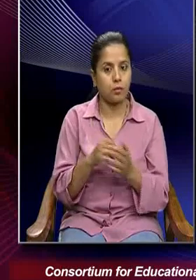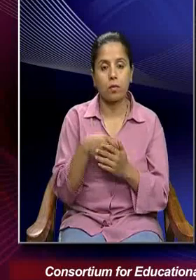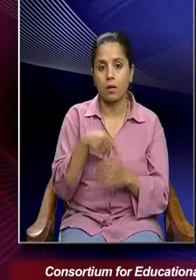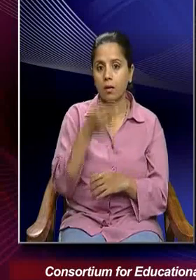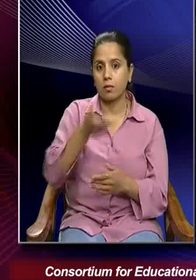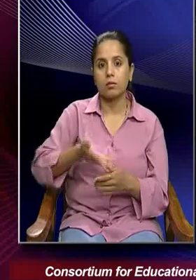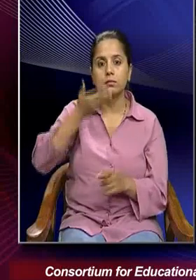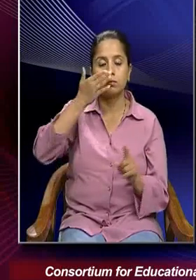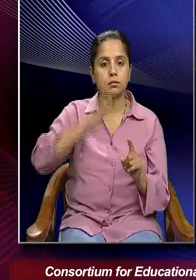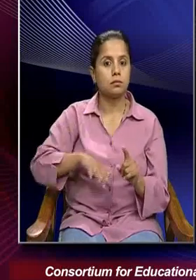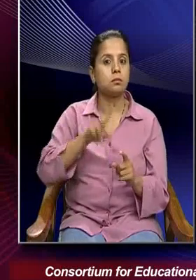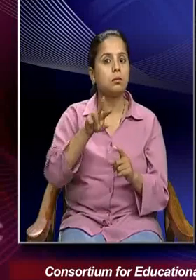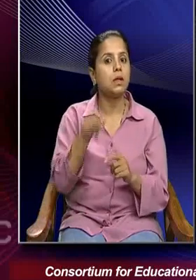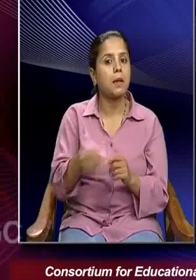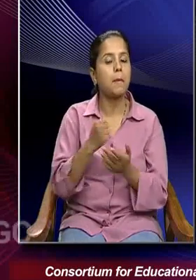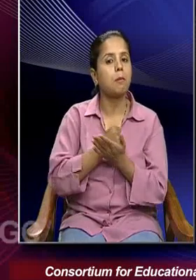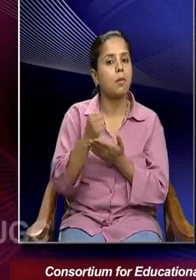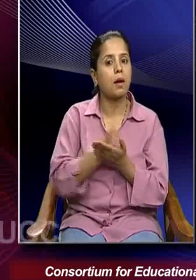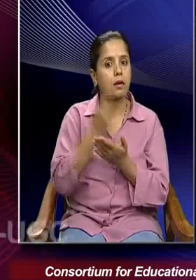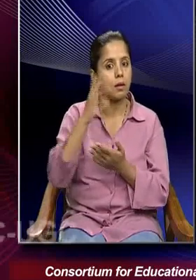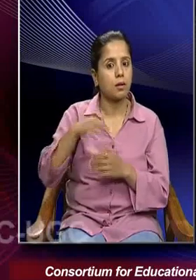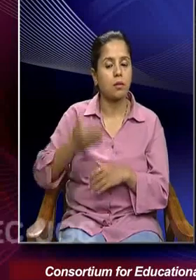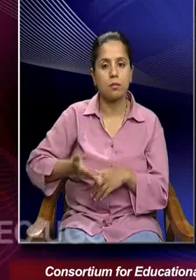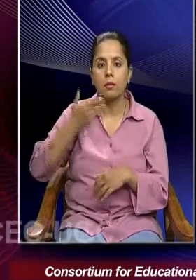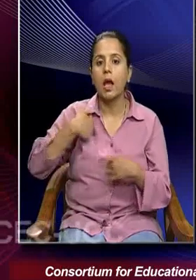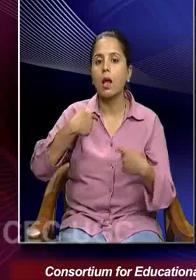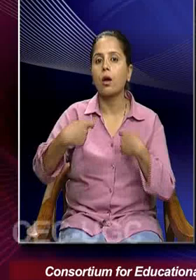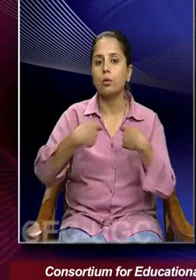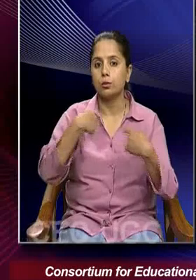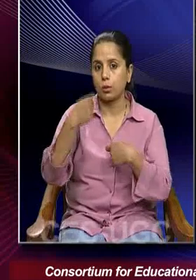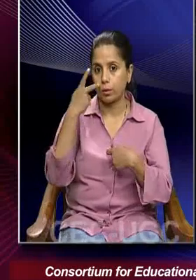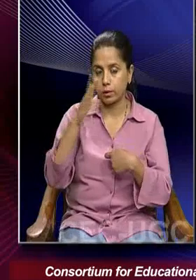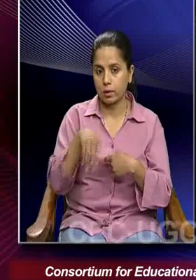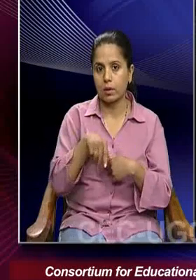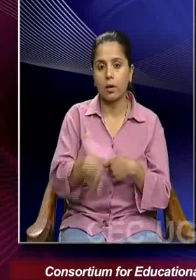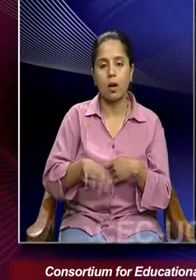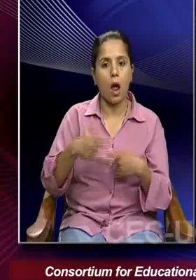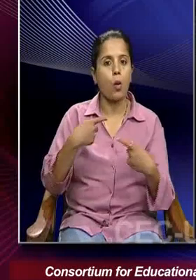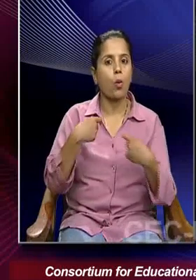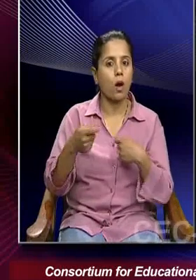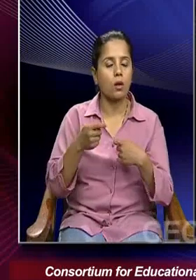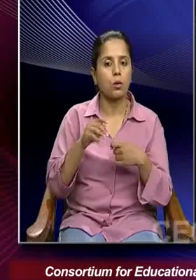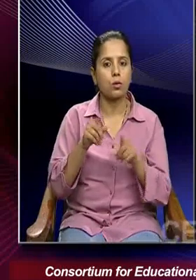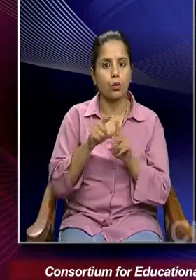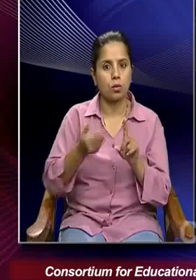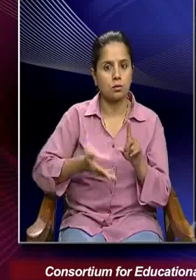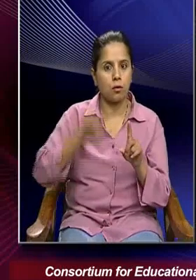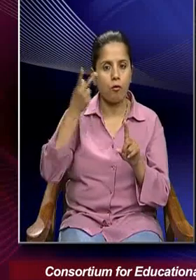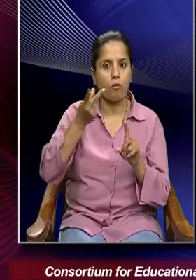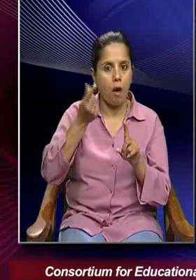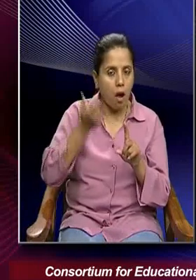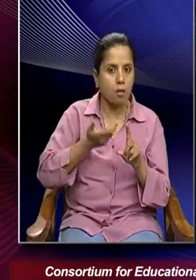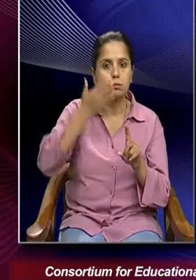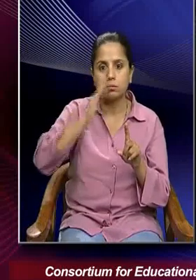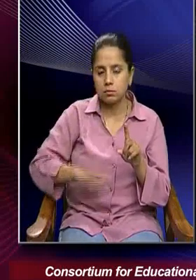Pranayam refers to the practice of breath control and its regulation, which